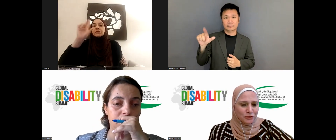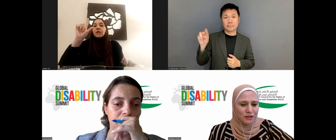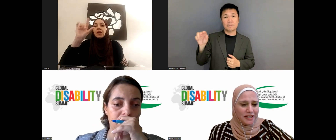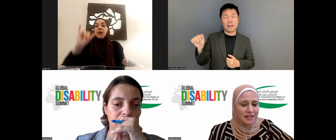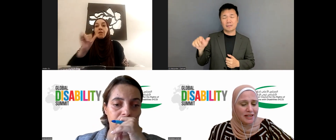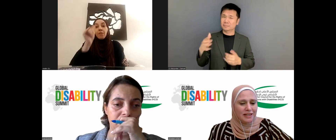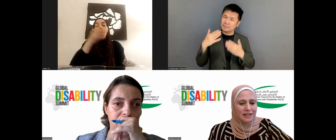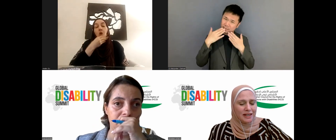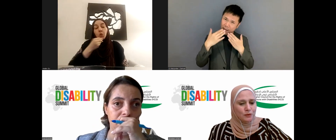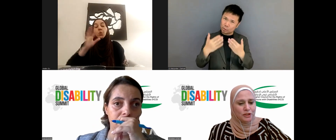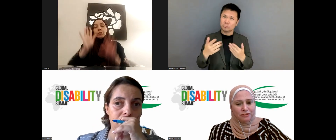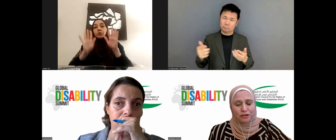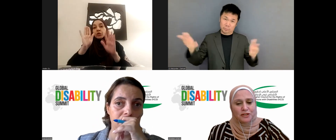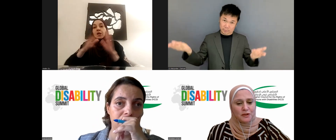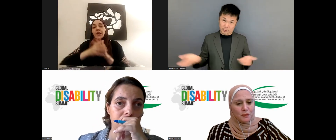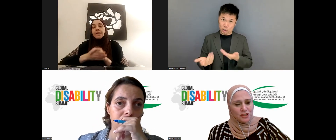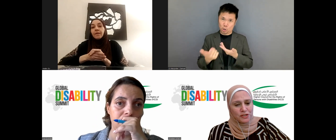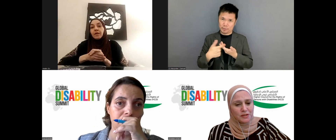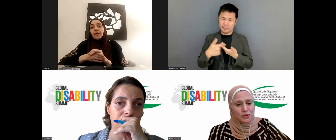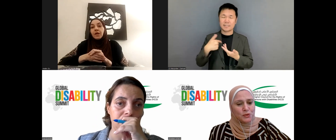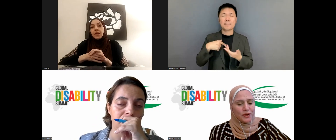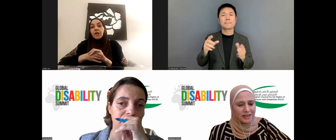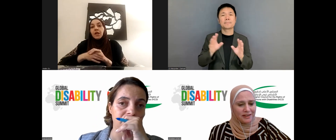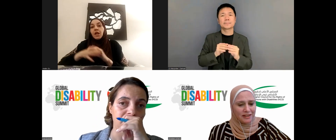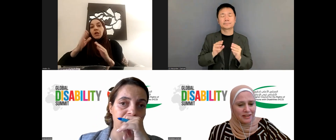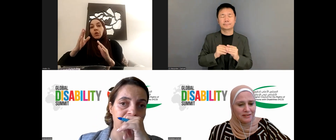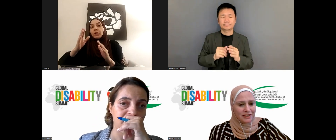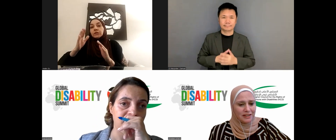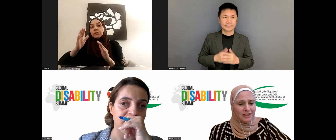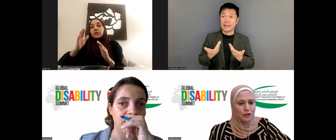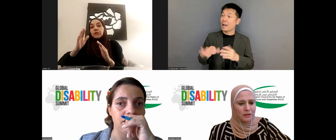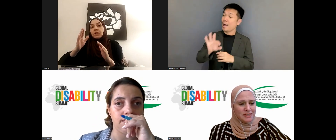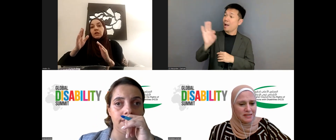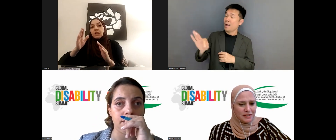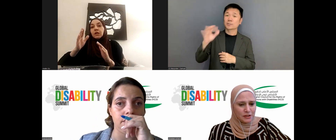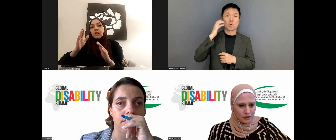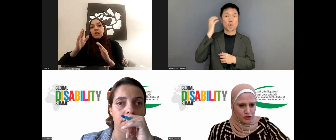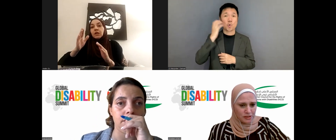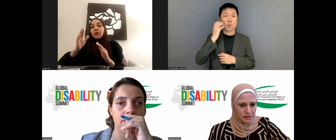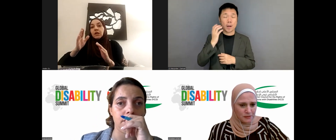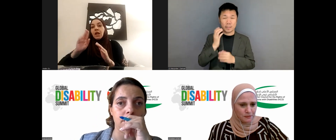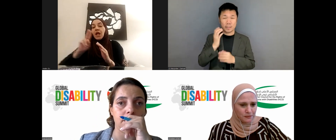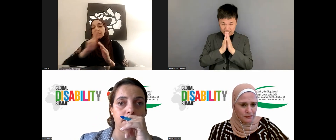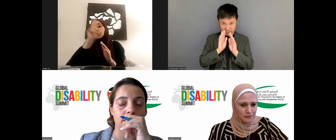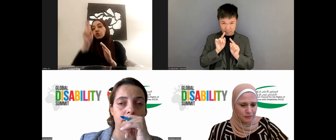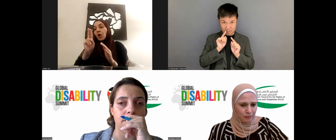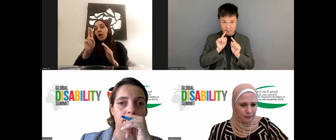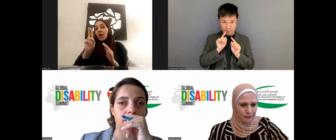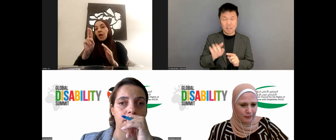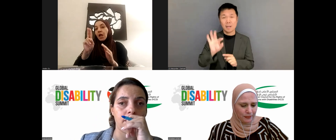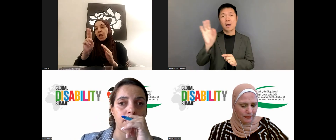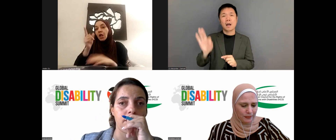us here today. I would refer this question to Greta. Greta, can you please answer this question?